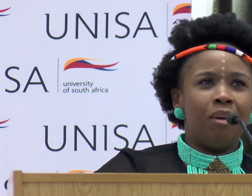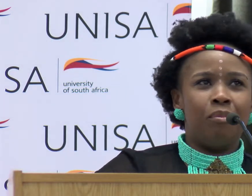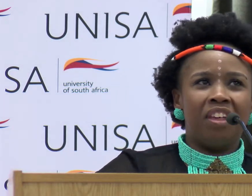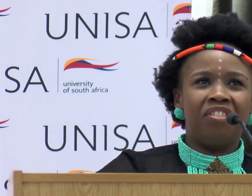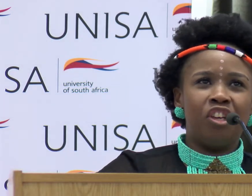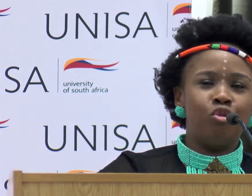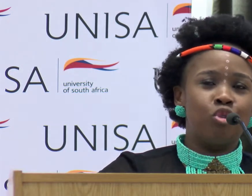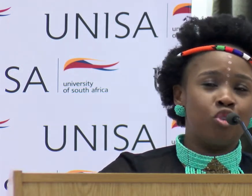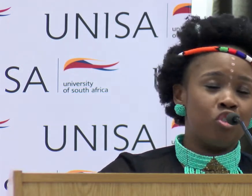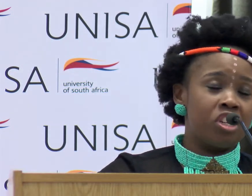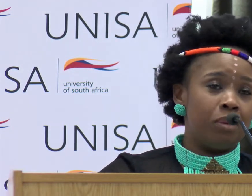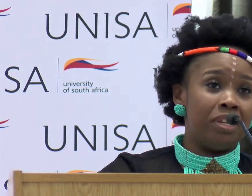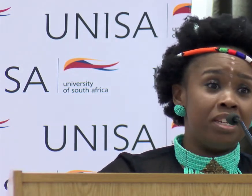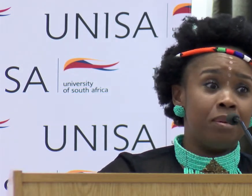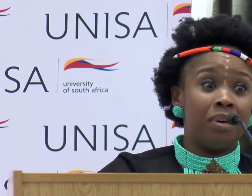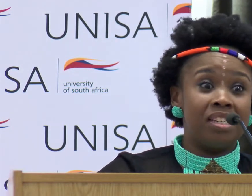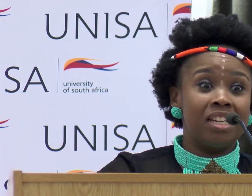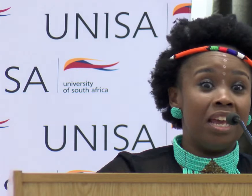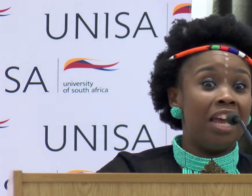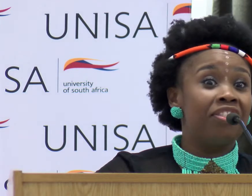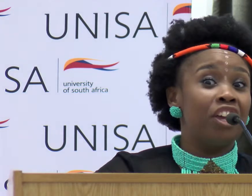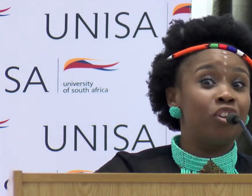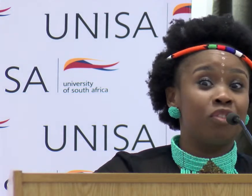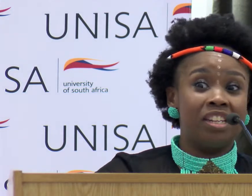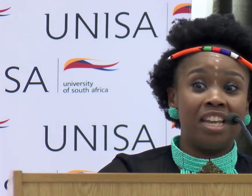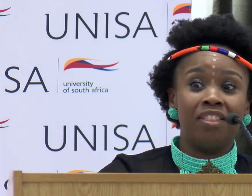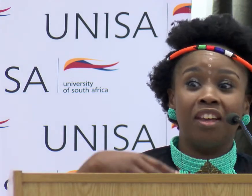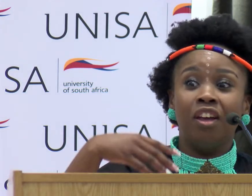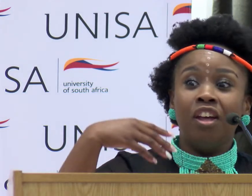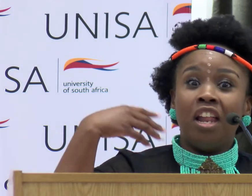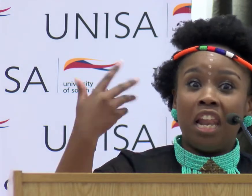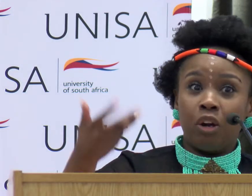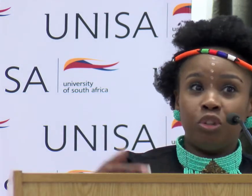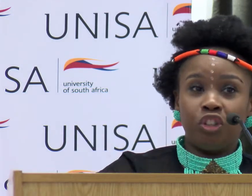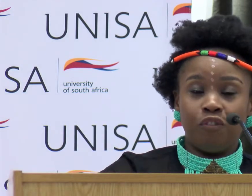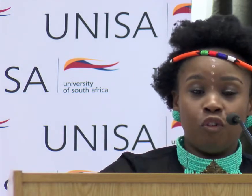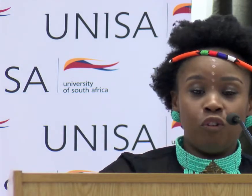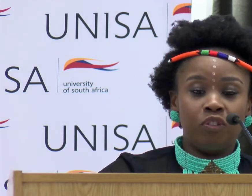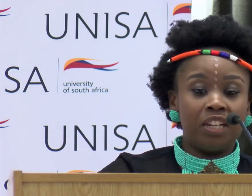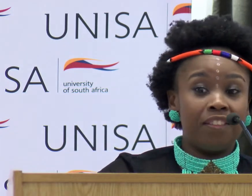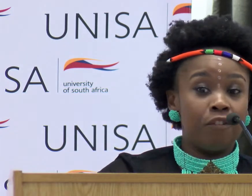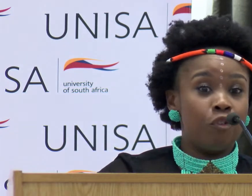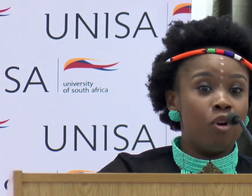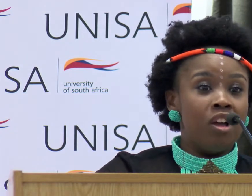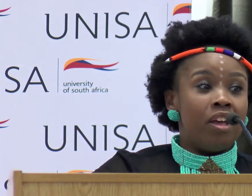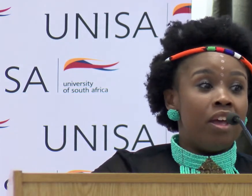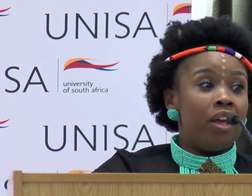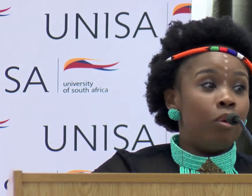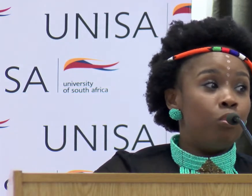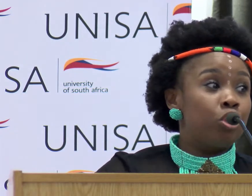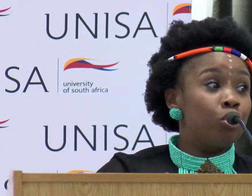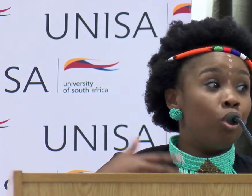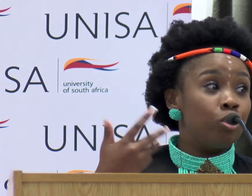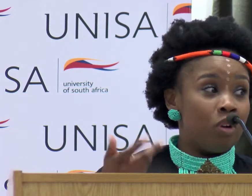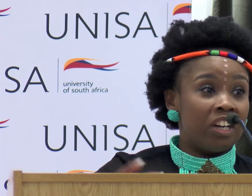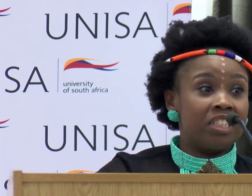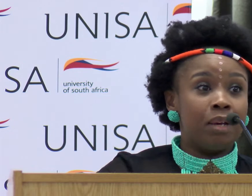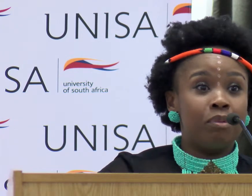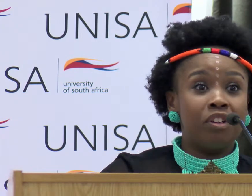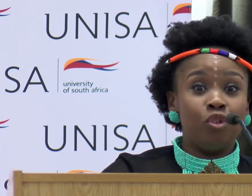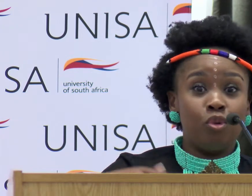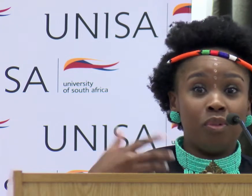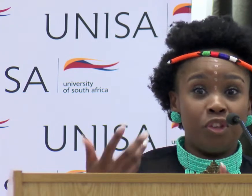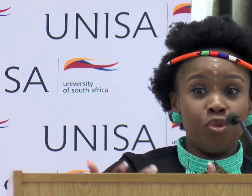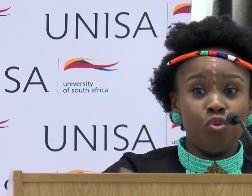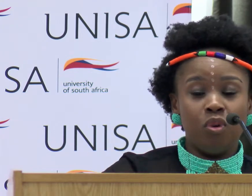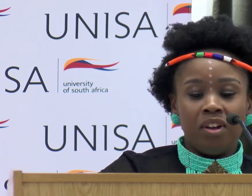languages that they use on social media, but at the end of the day, the language evolves, and therefore we should also